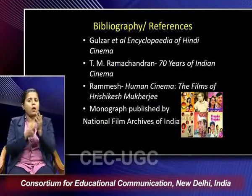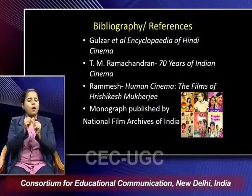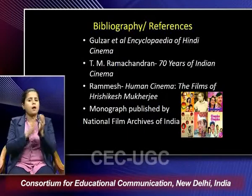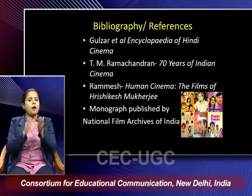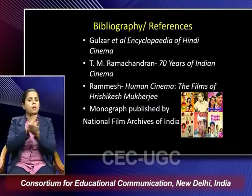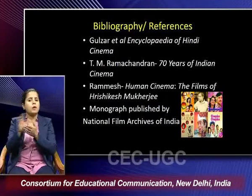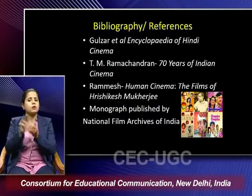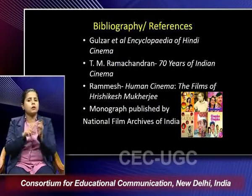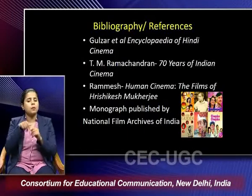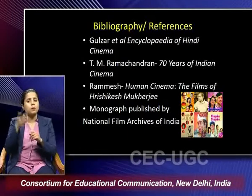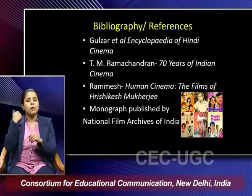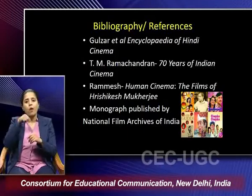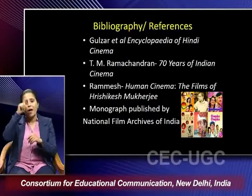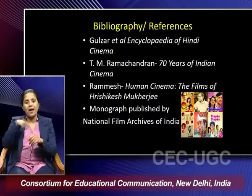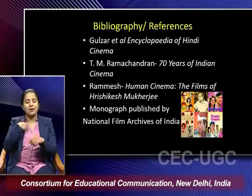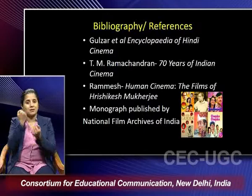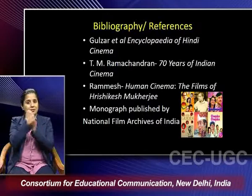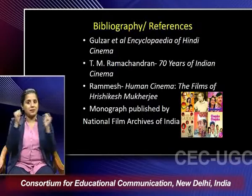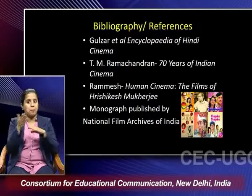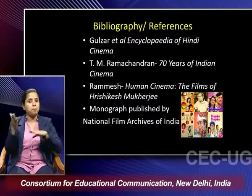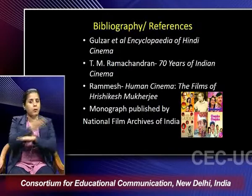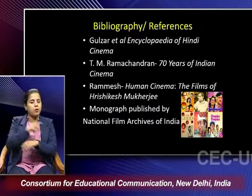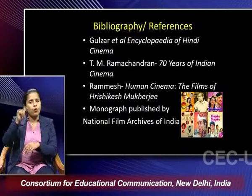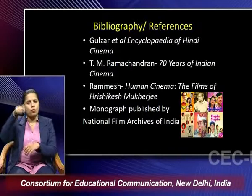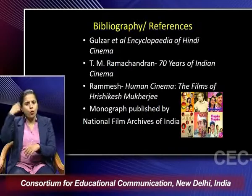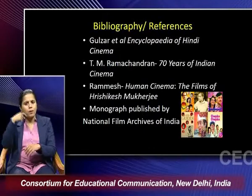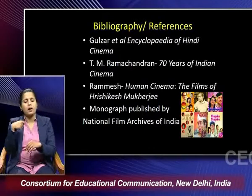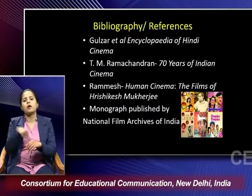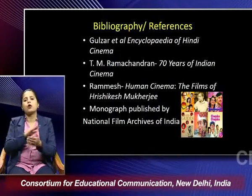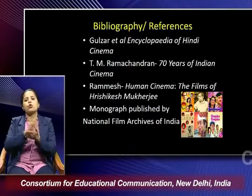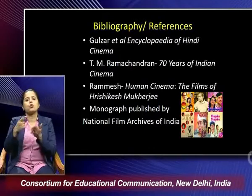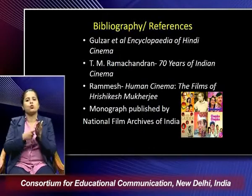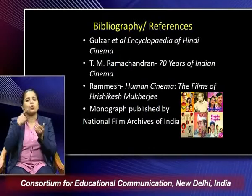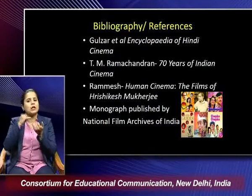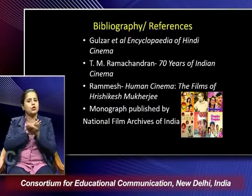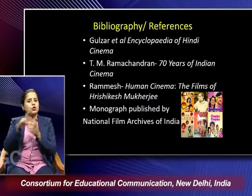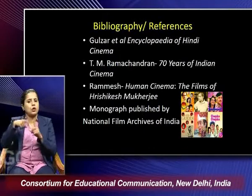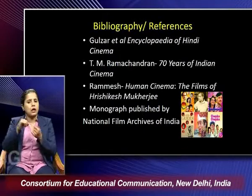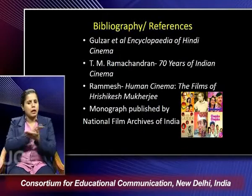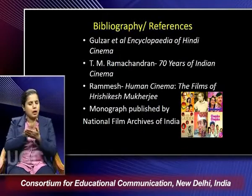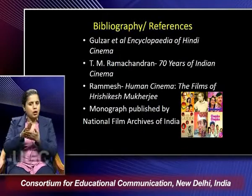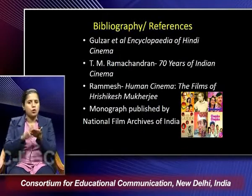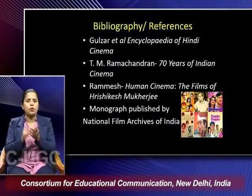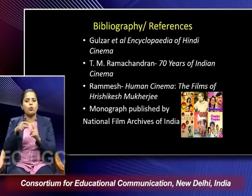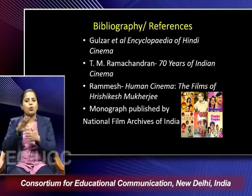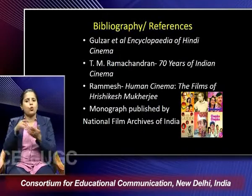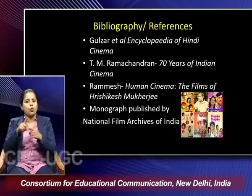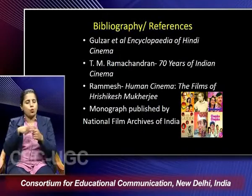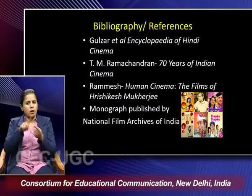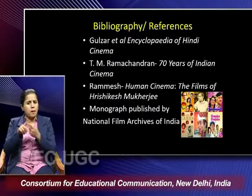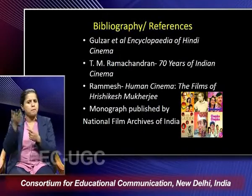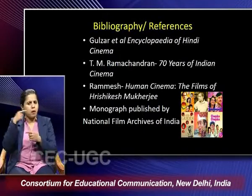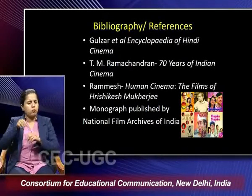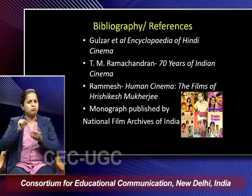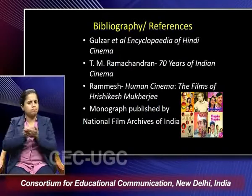of Indian Cinema, Human Cinema, the films of Hrishikesh Mukherjee by Ramesh, and a monograph which has been published